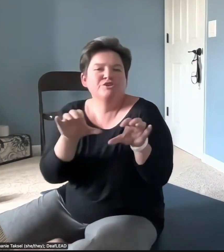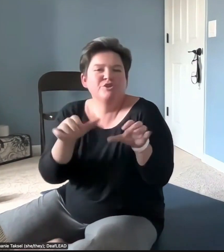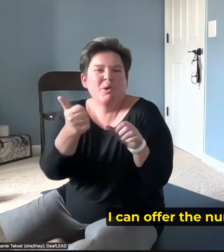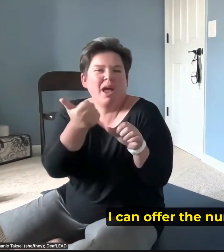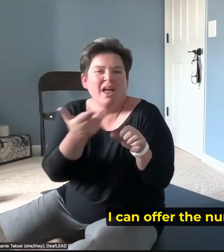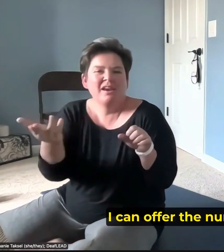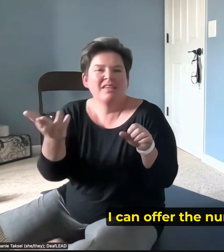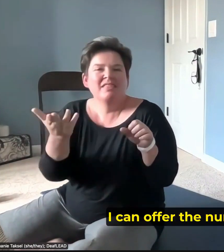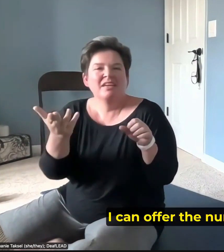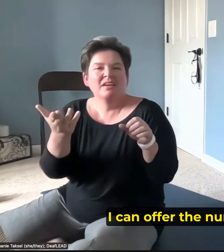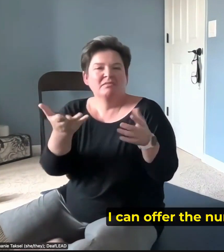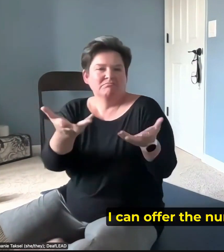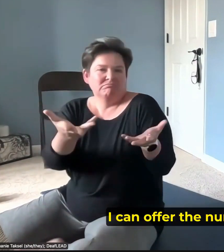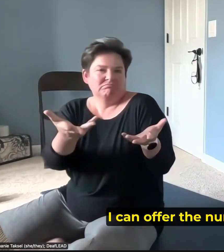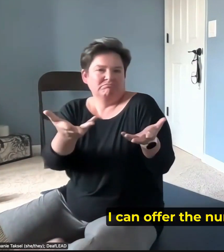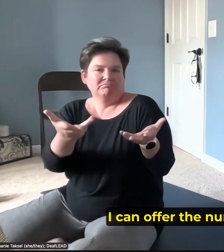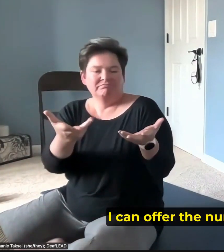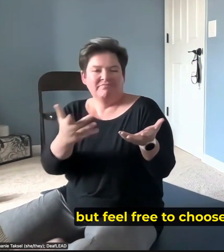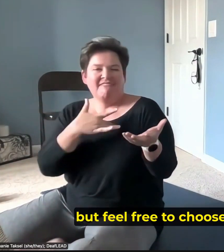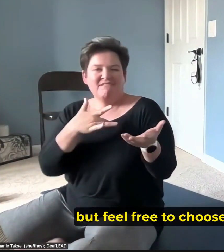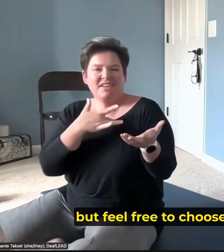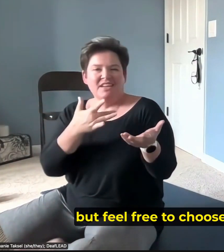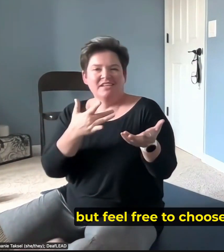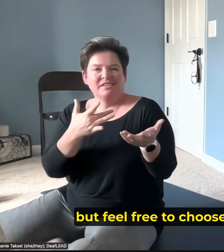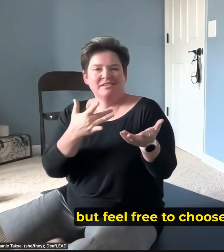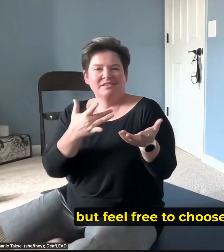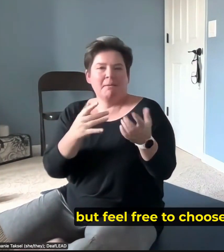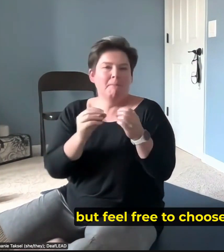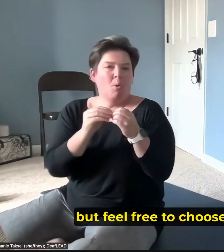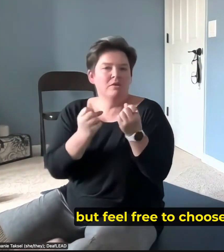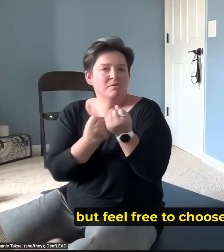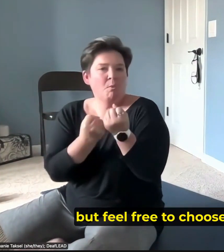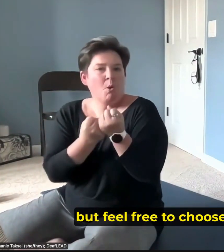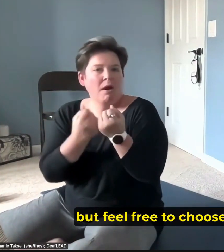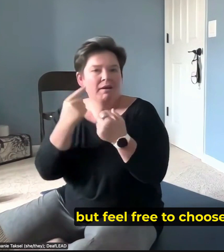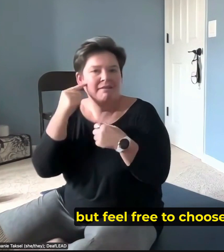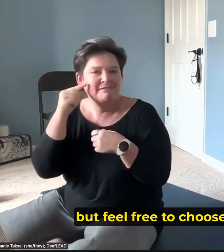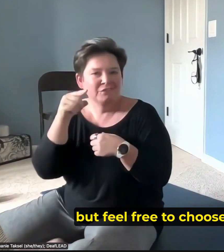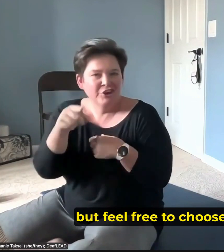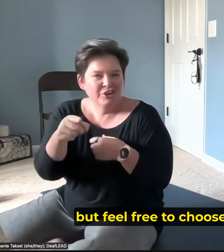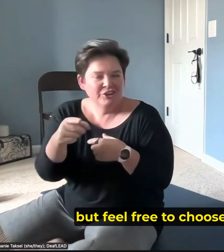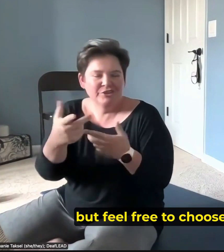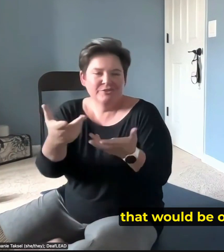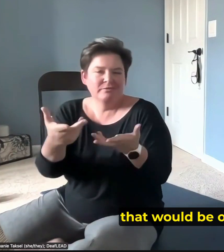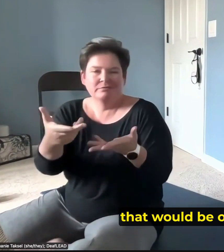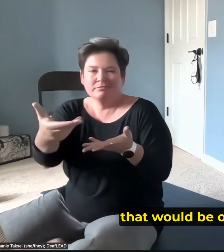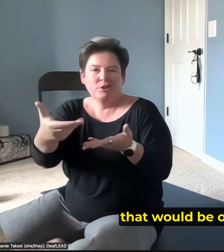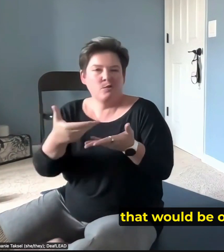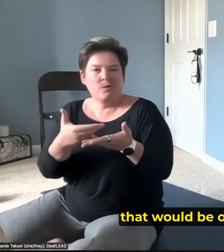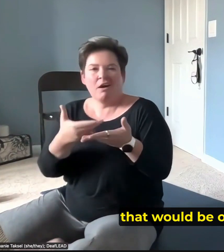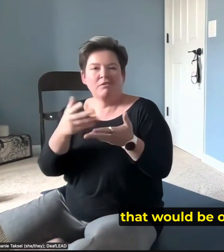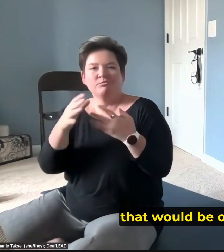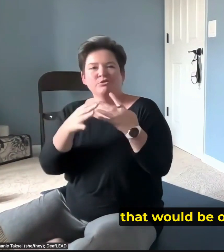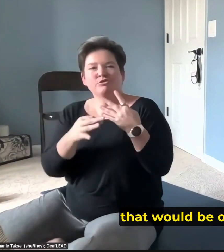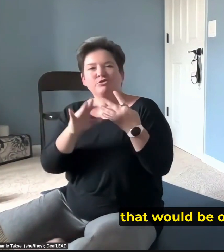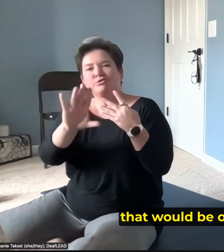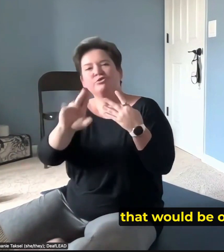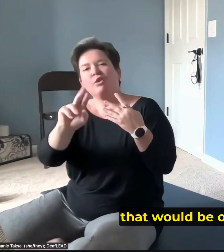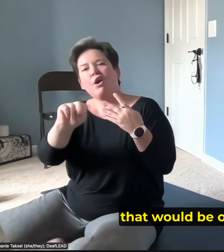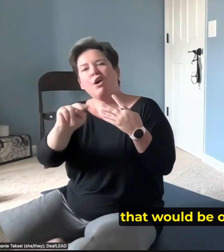I can offer the number 4 stretch, but feel free to choose a shape or movement that would be of benefit to